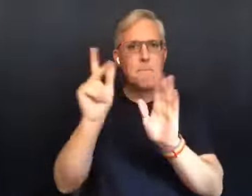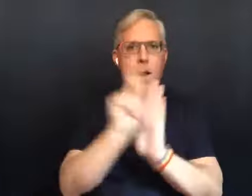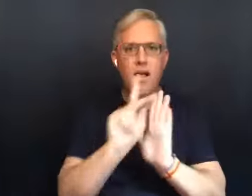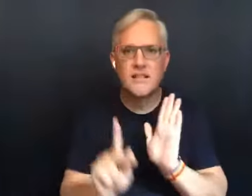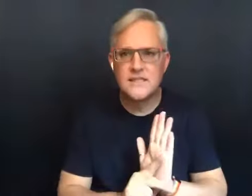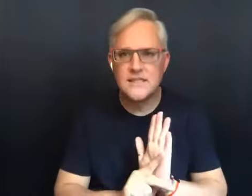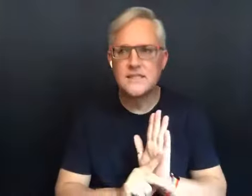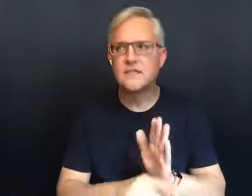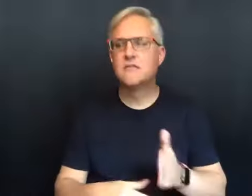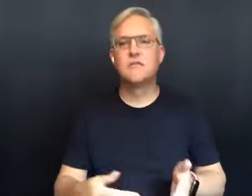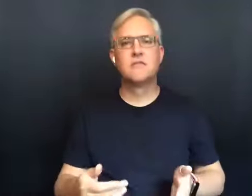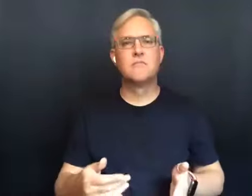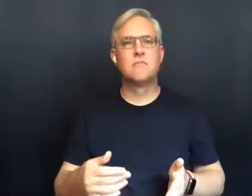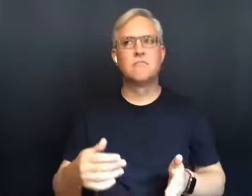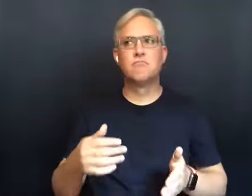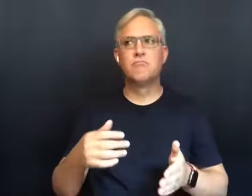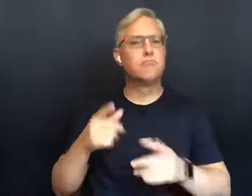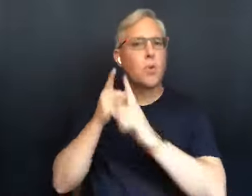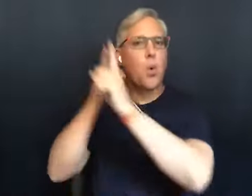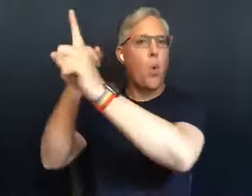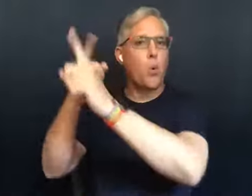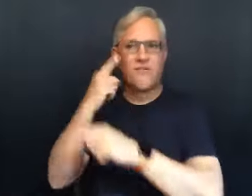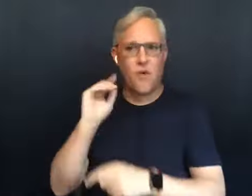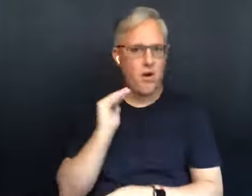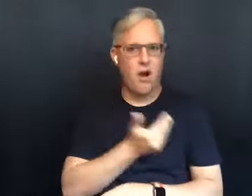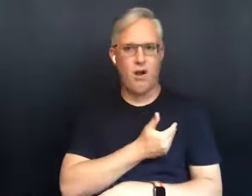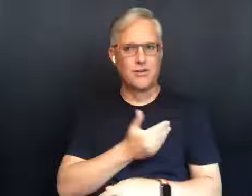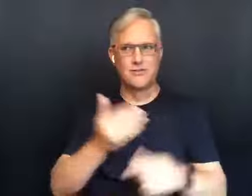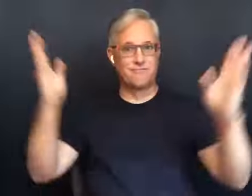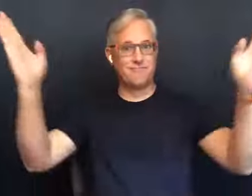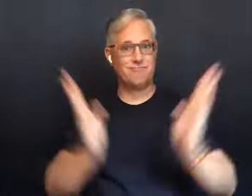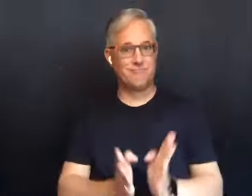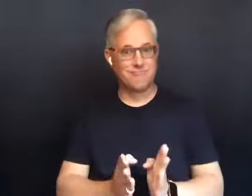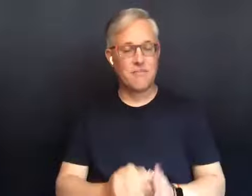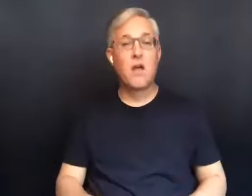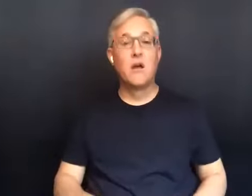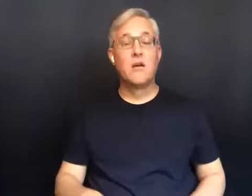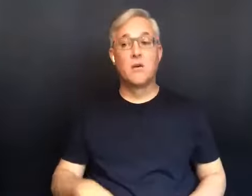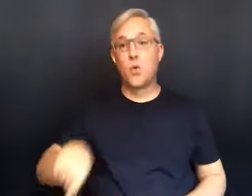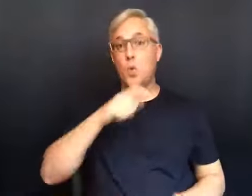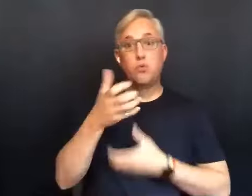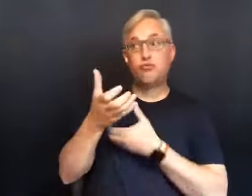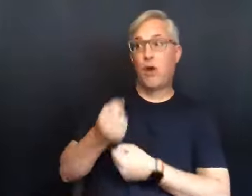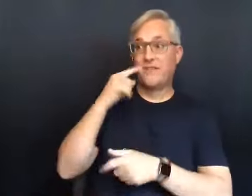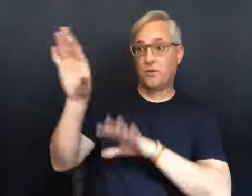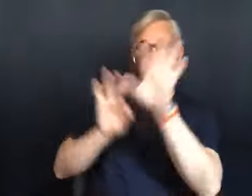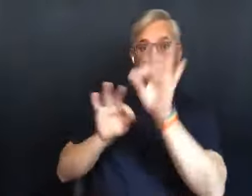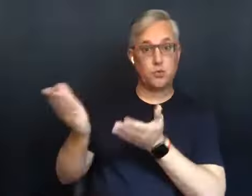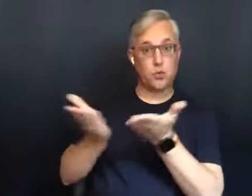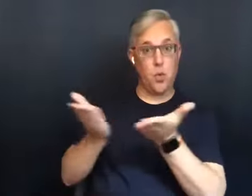it's the groups. It's you. The groups set the policy, the direction, the culture of Alcoholics Anonymous. Service